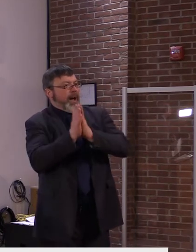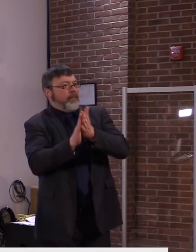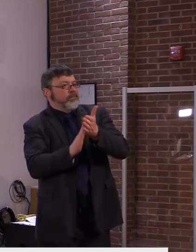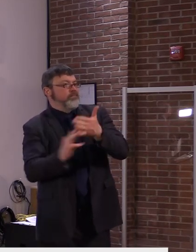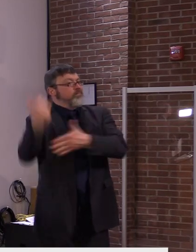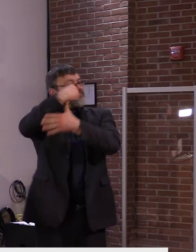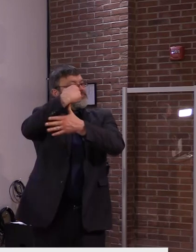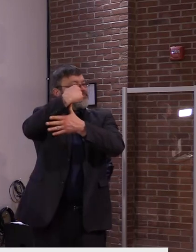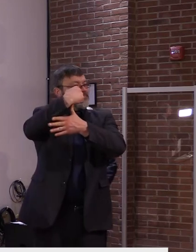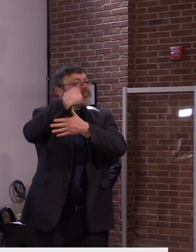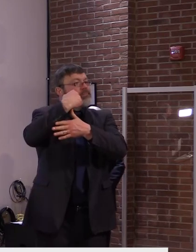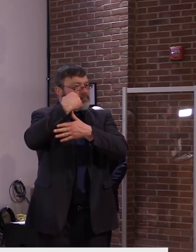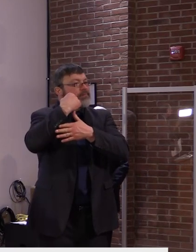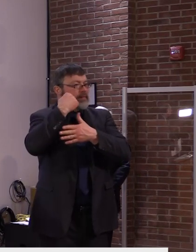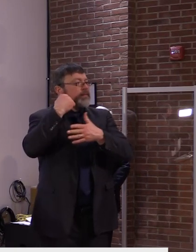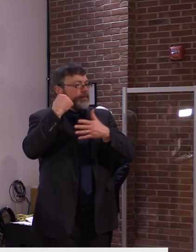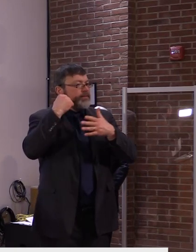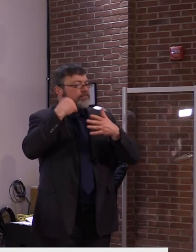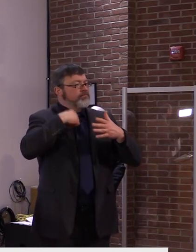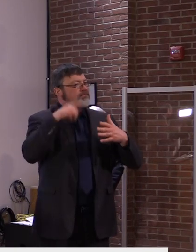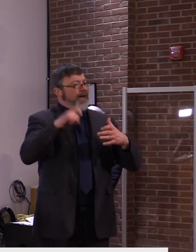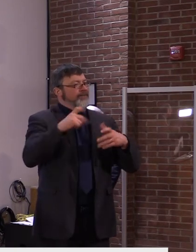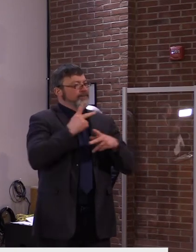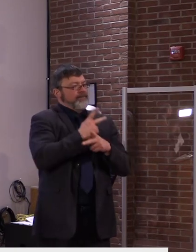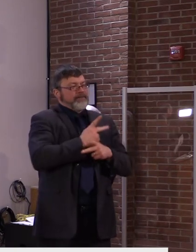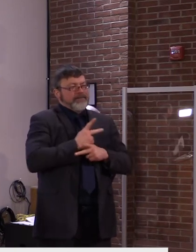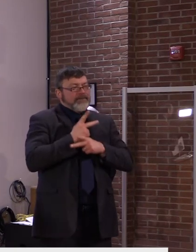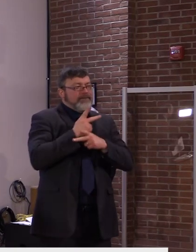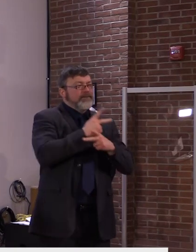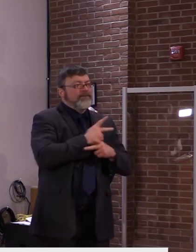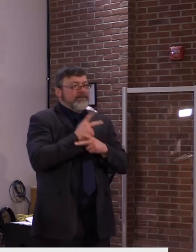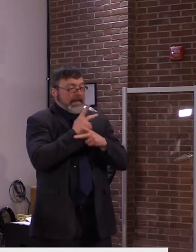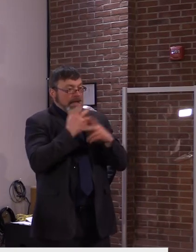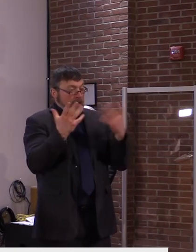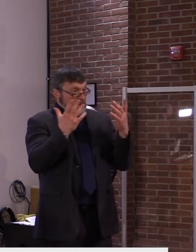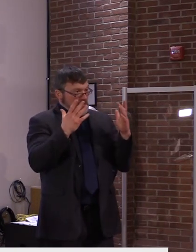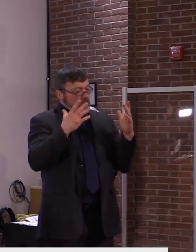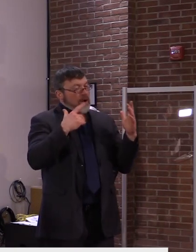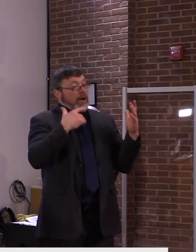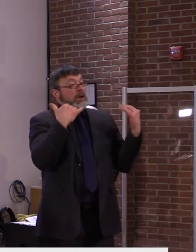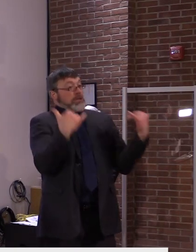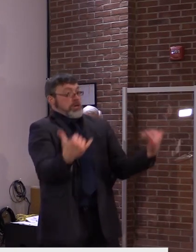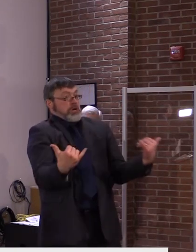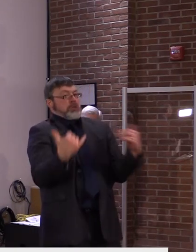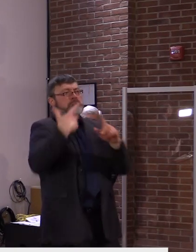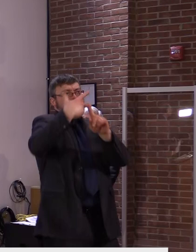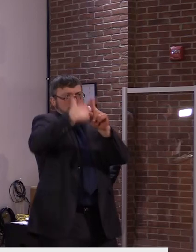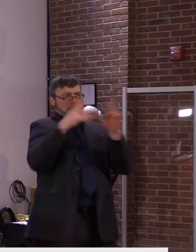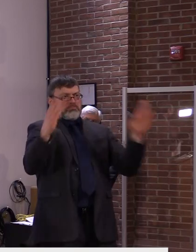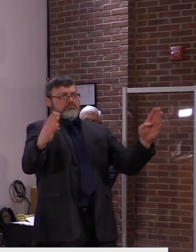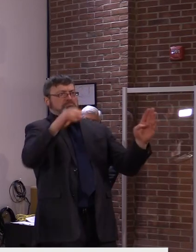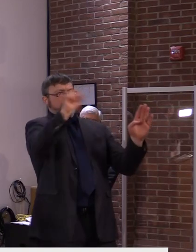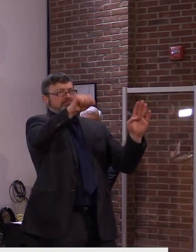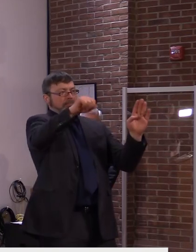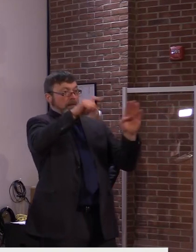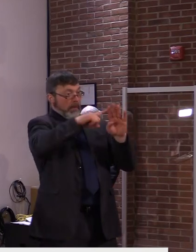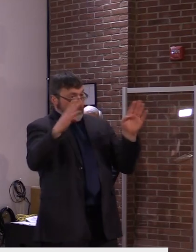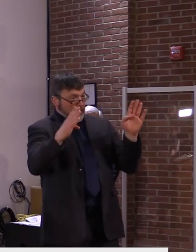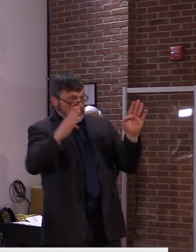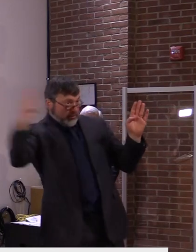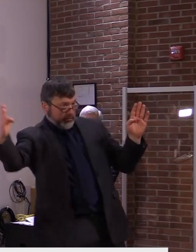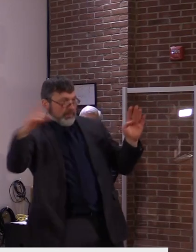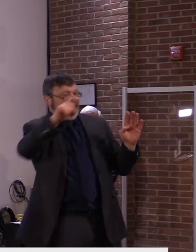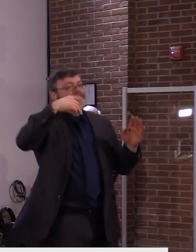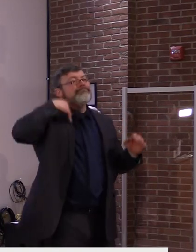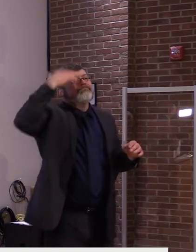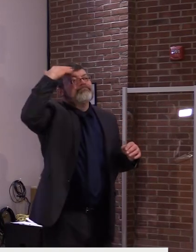the 90 days, not knowing exactly how that might play out with the variant strain. However, I believe, and I have